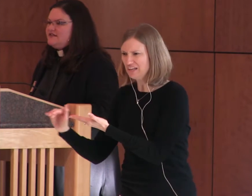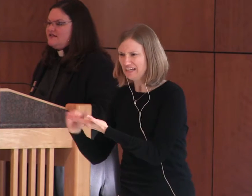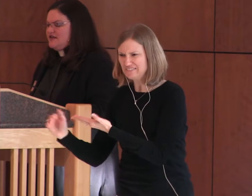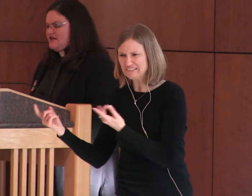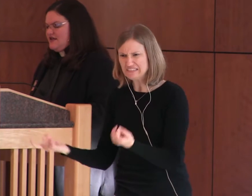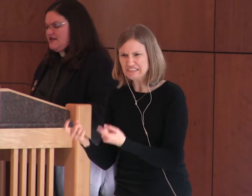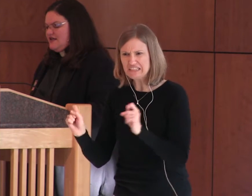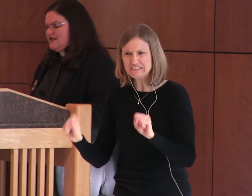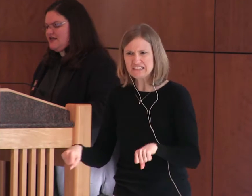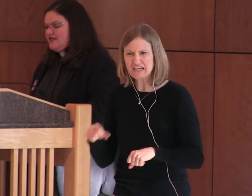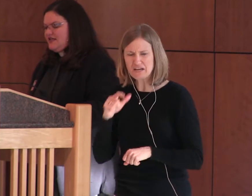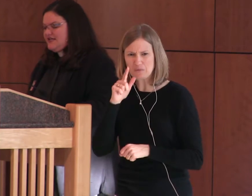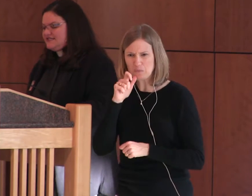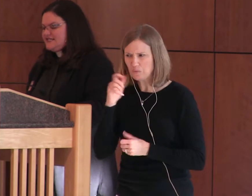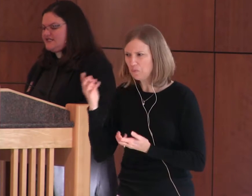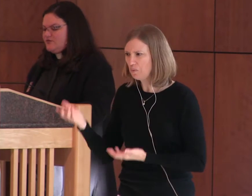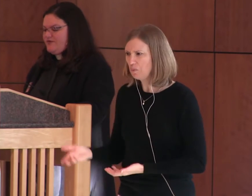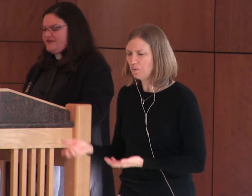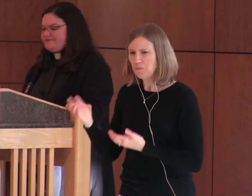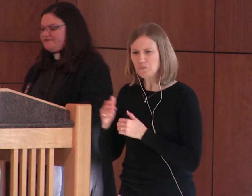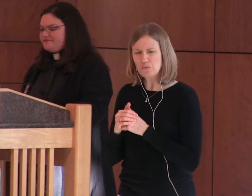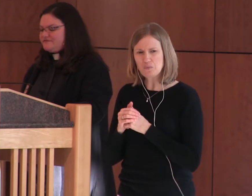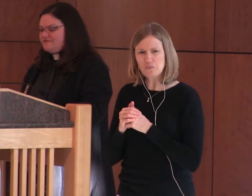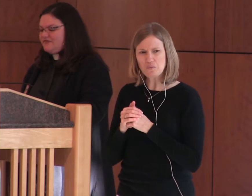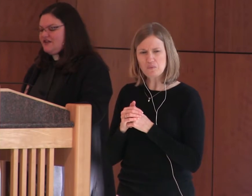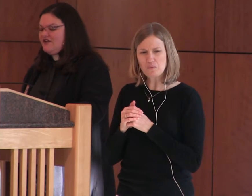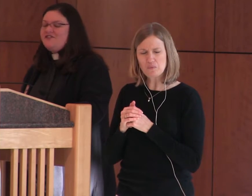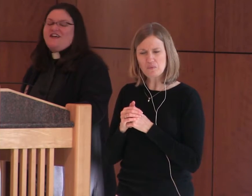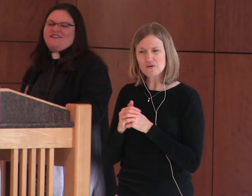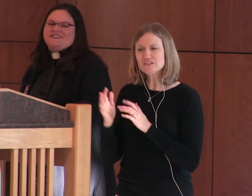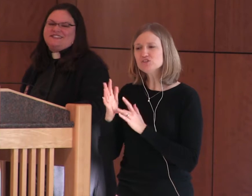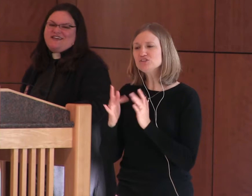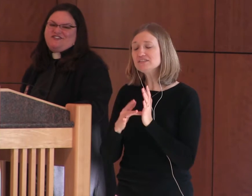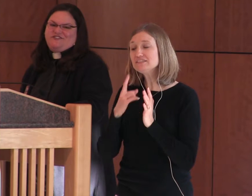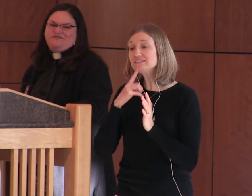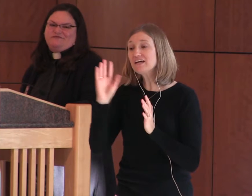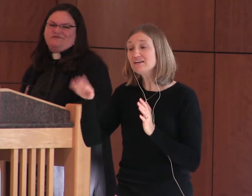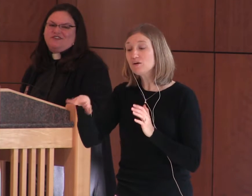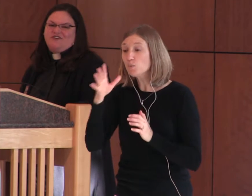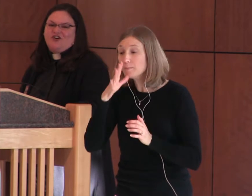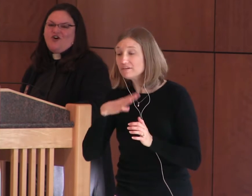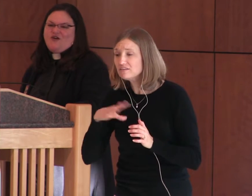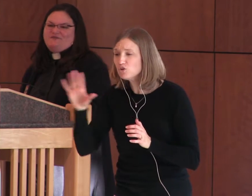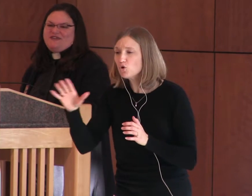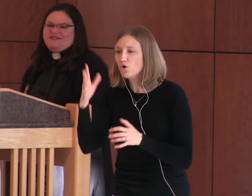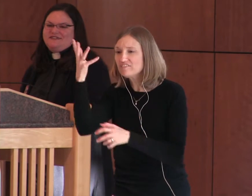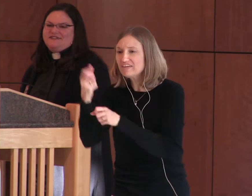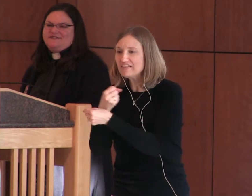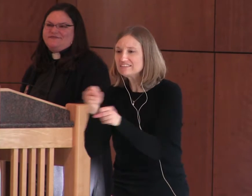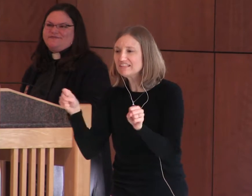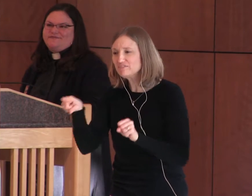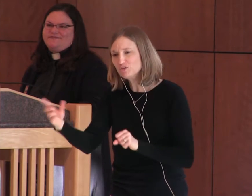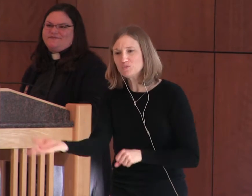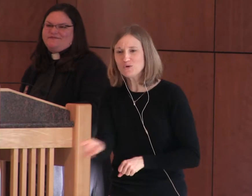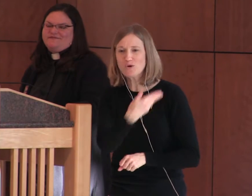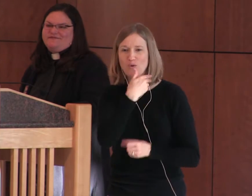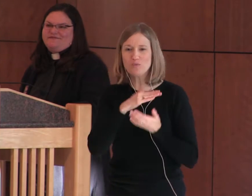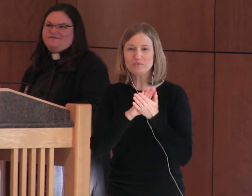sins?' And he said to the woman, 'Your faith has saved you. Go in peace.'"